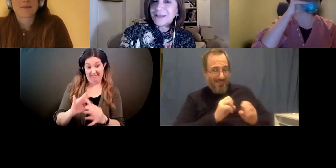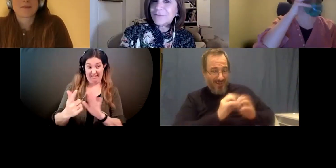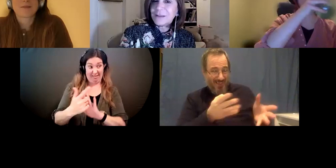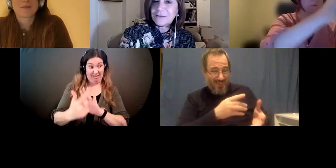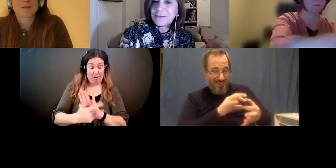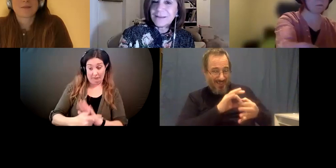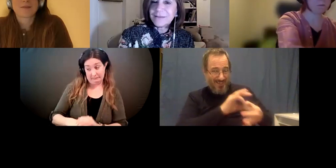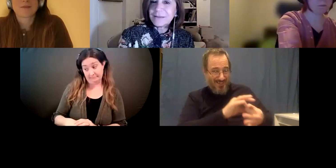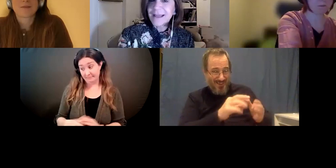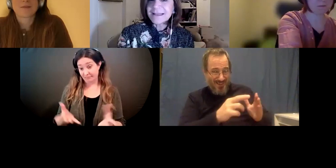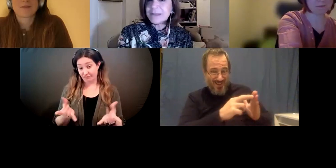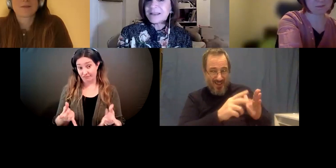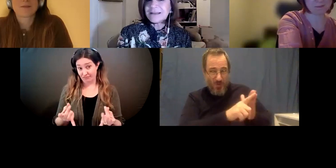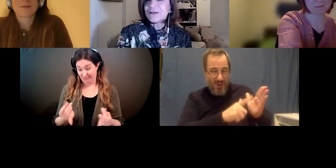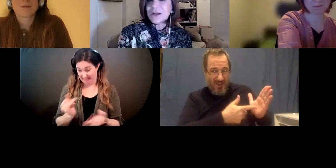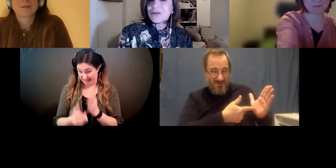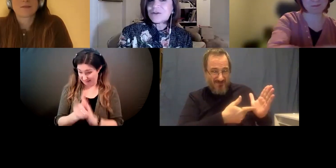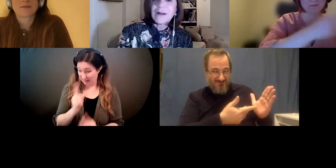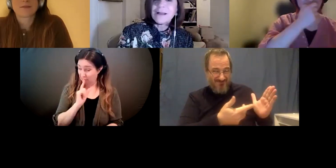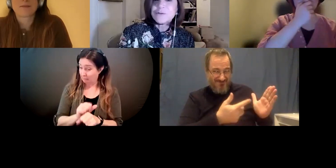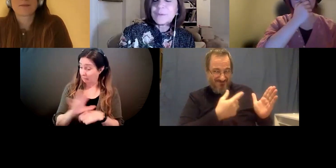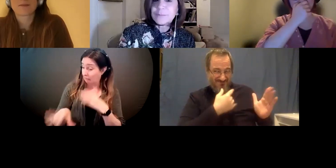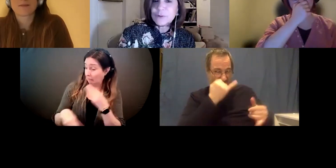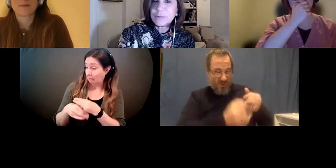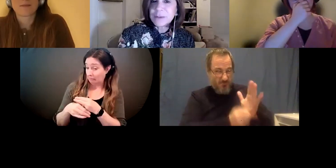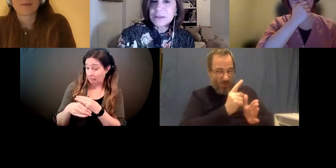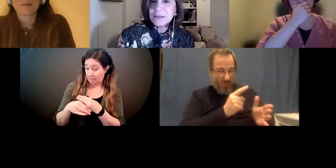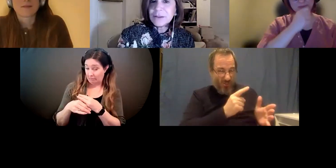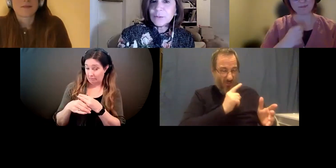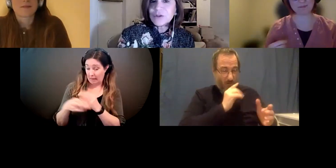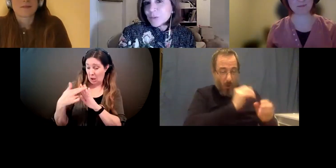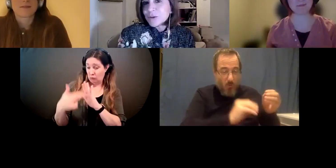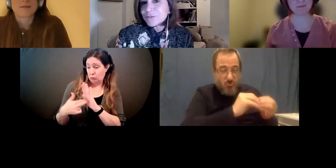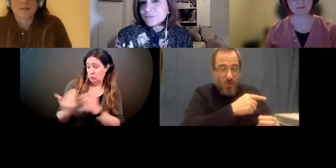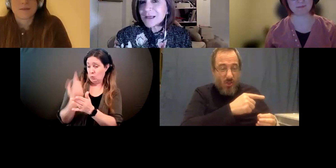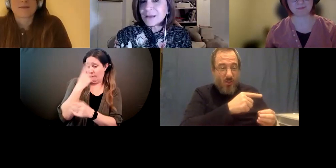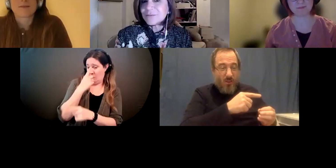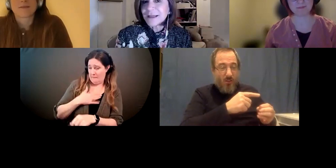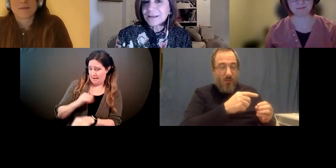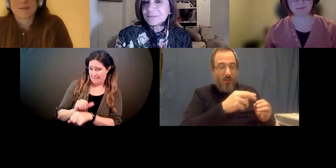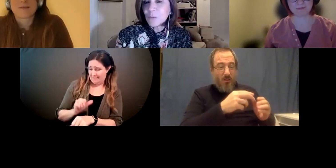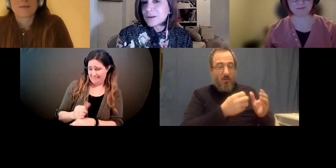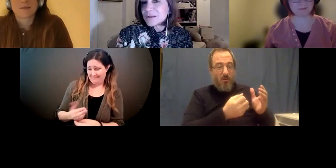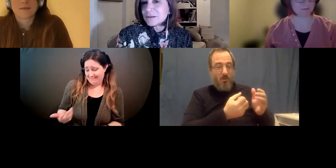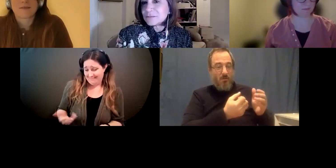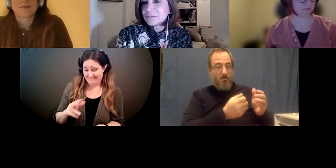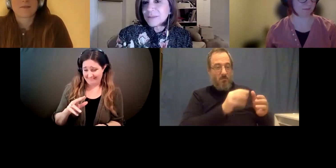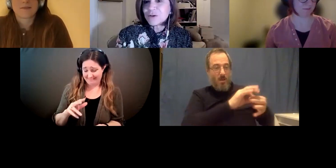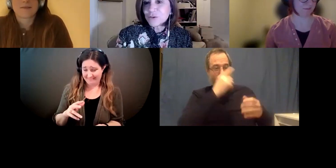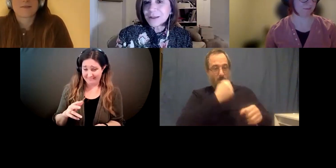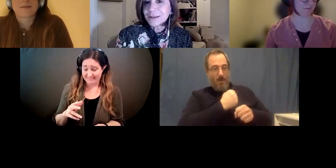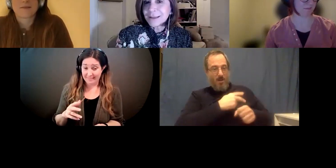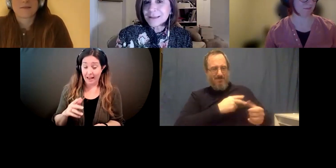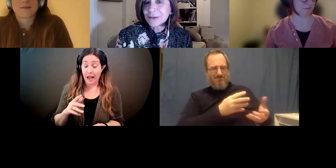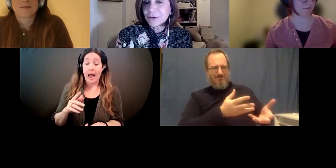of iffy. Like at the last minute, they changed the grounds for my employment, which they wouldn't have done if they hadn't wanted to make